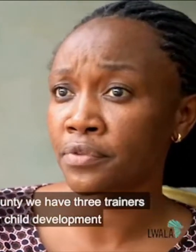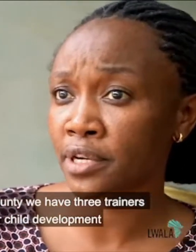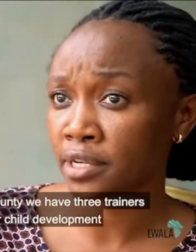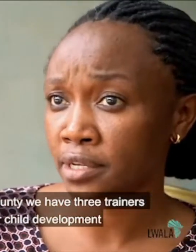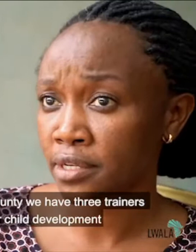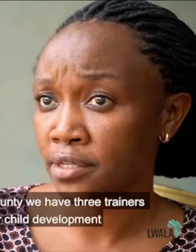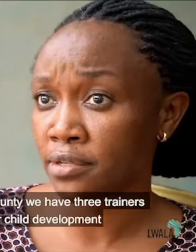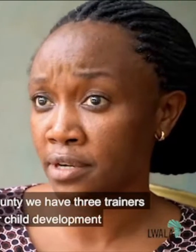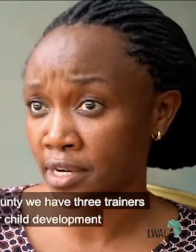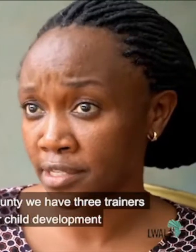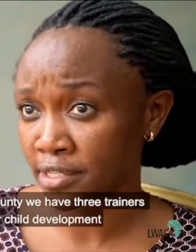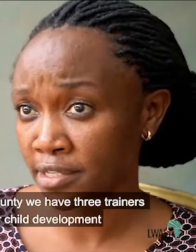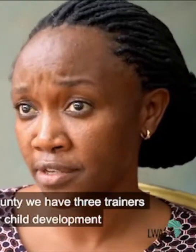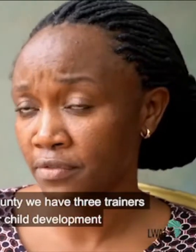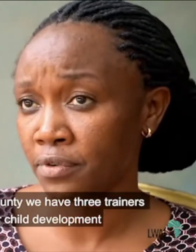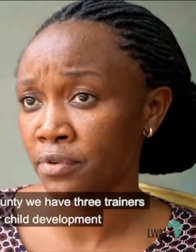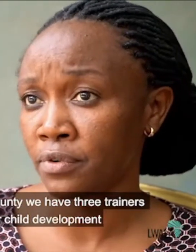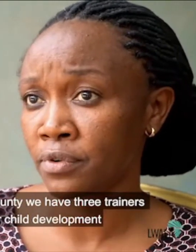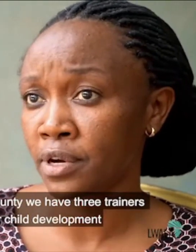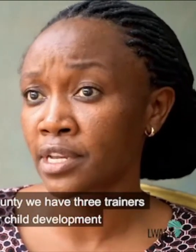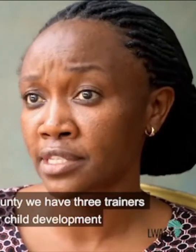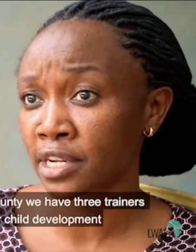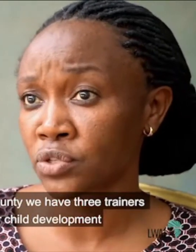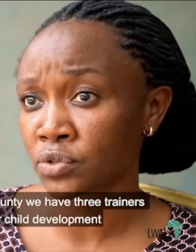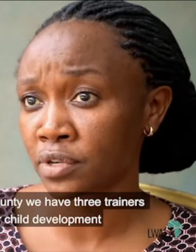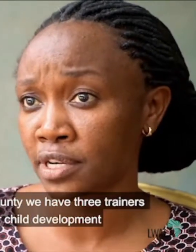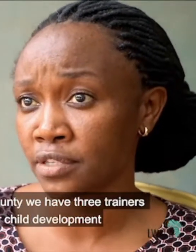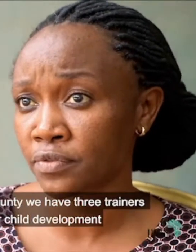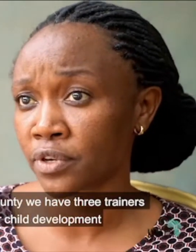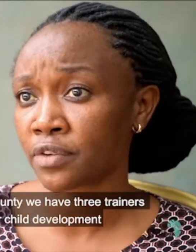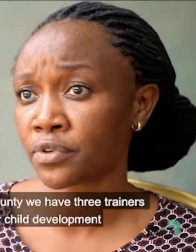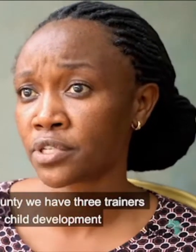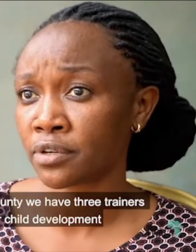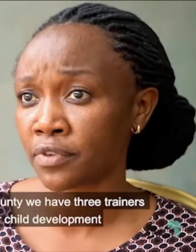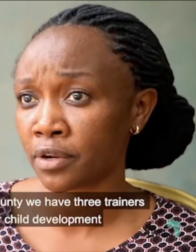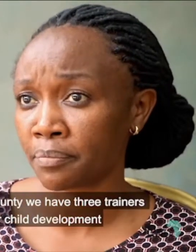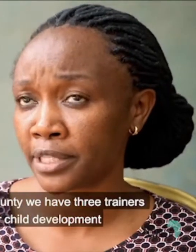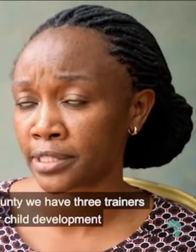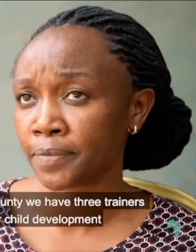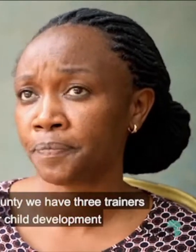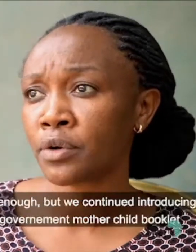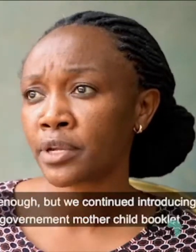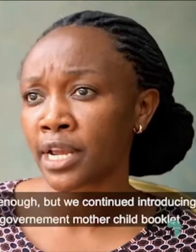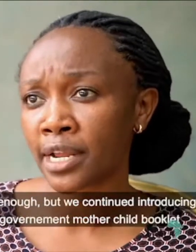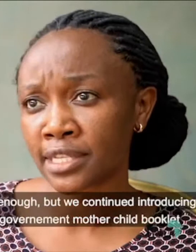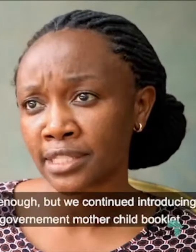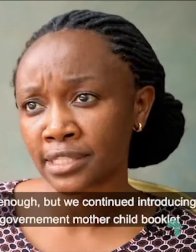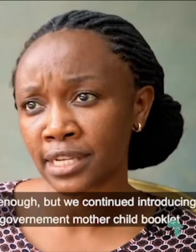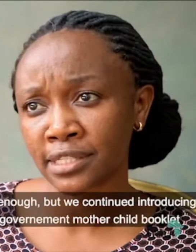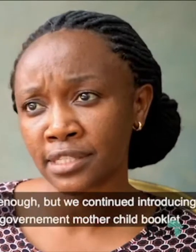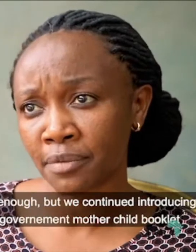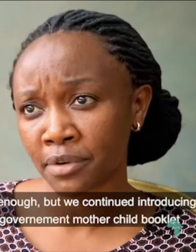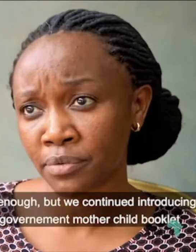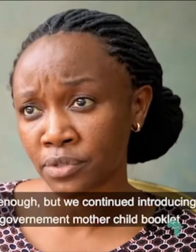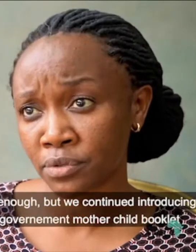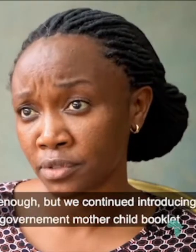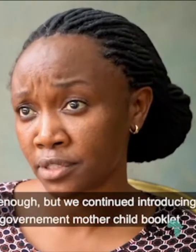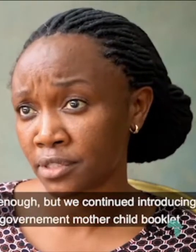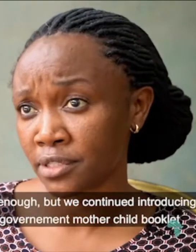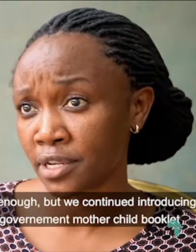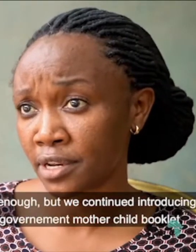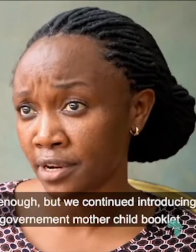we have 3 trainers as national trainers for care for child development. We realized that number